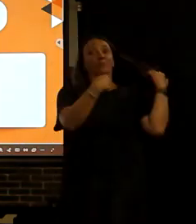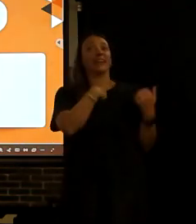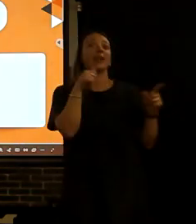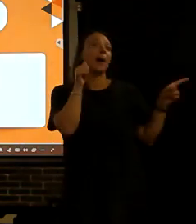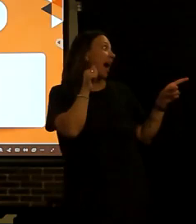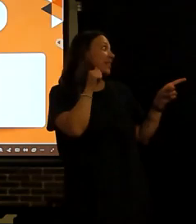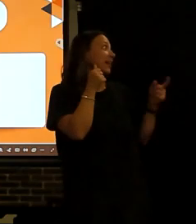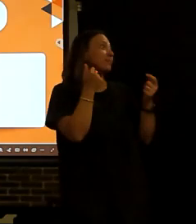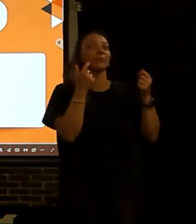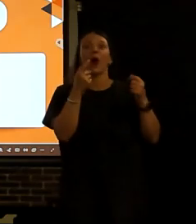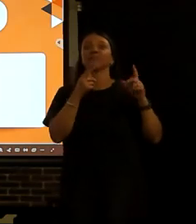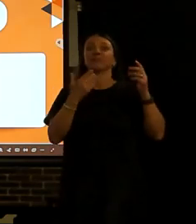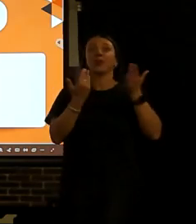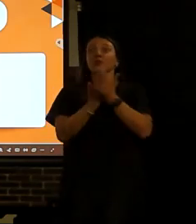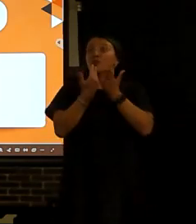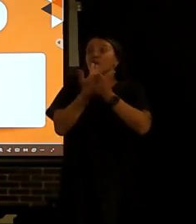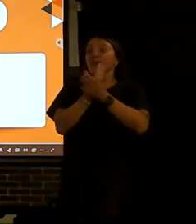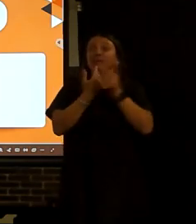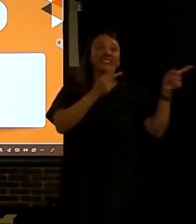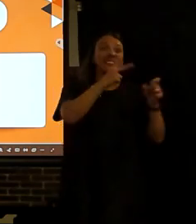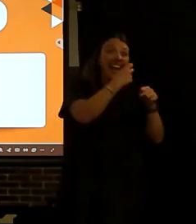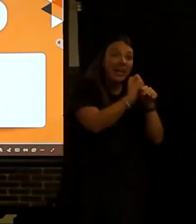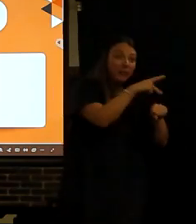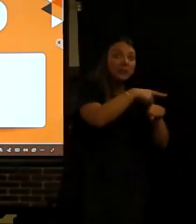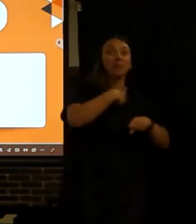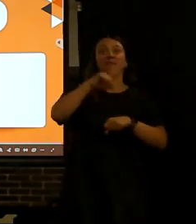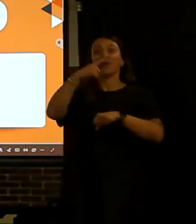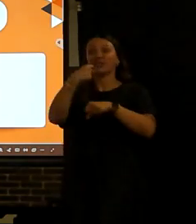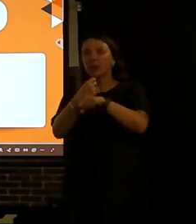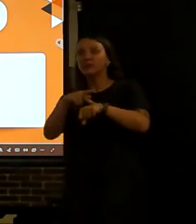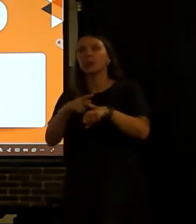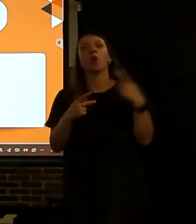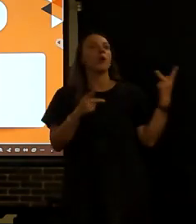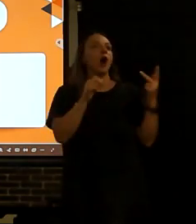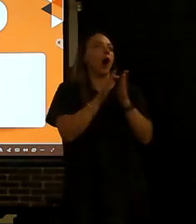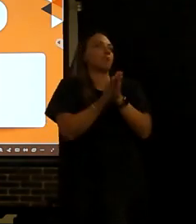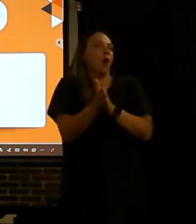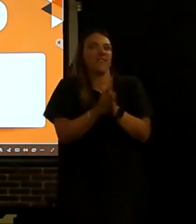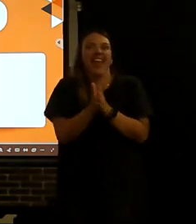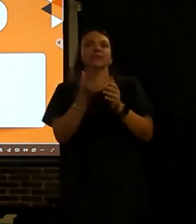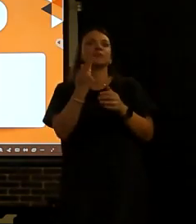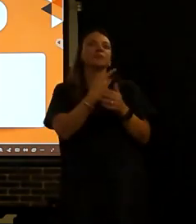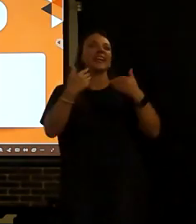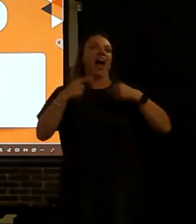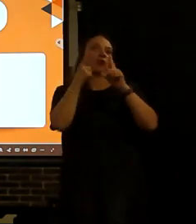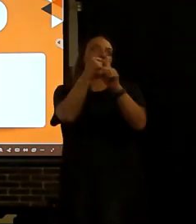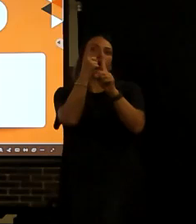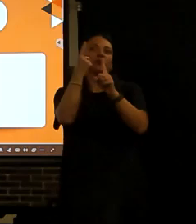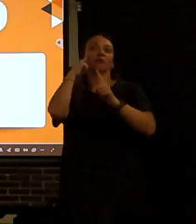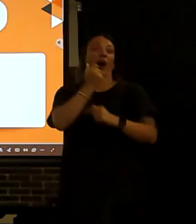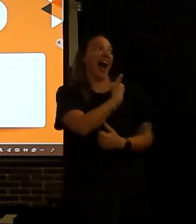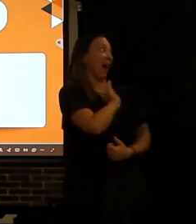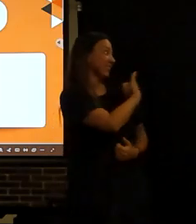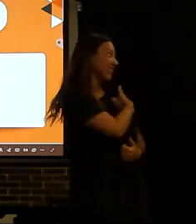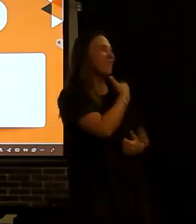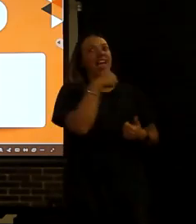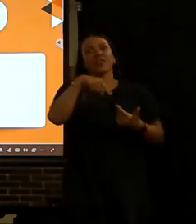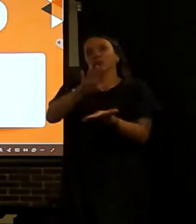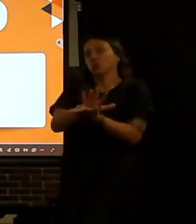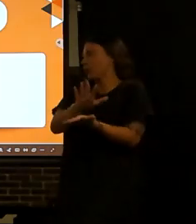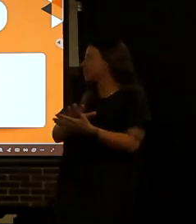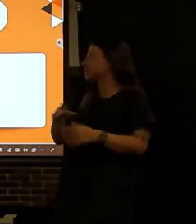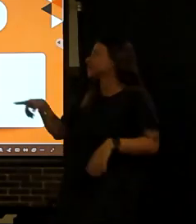So as we wrap up, Amanda and I, it's her second year as principal, it's my first year. We're very motivated and